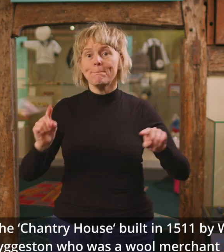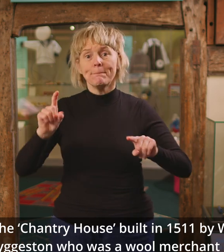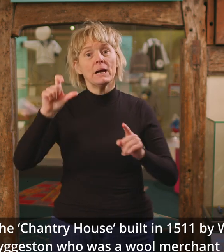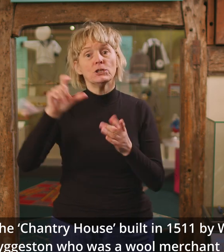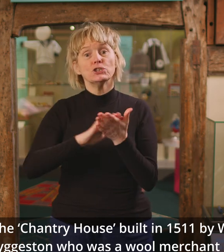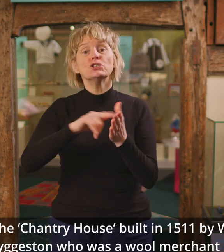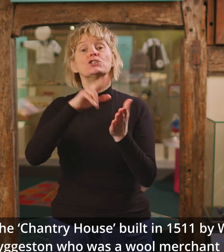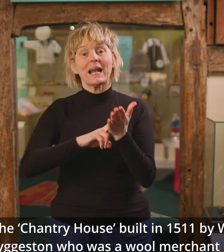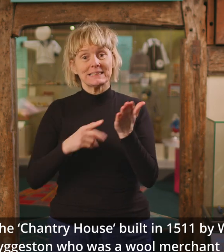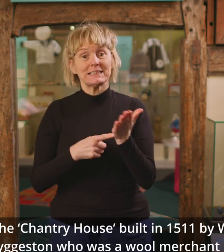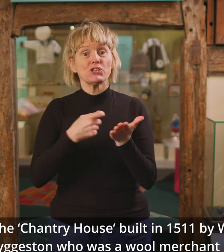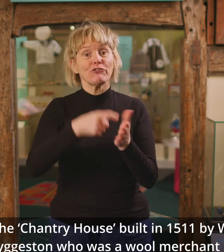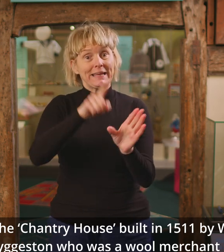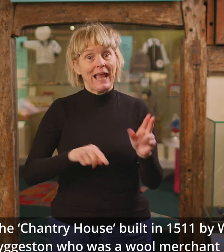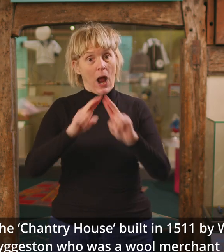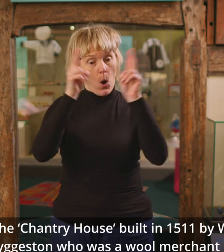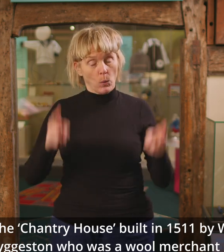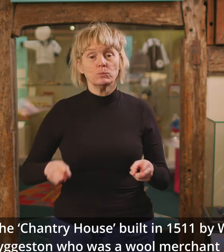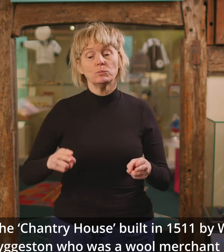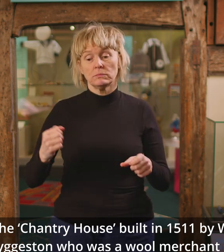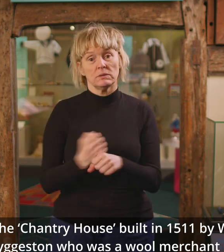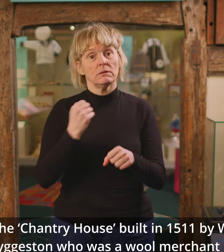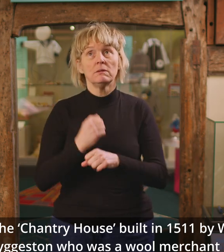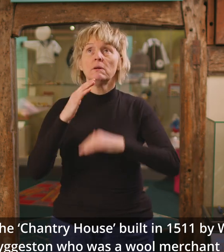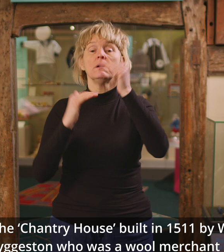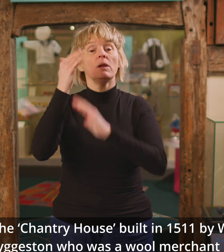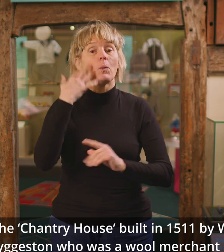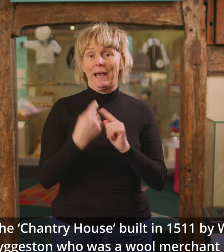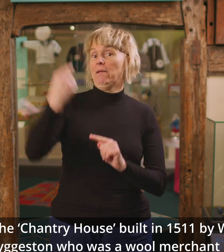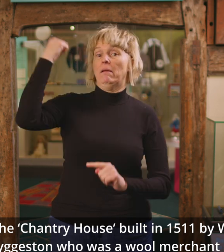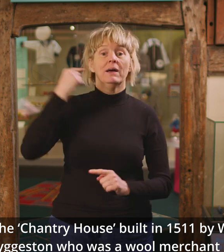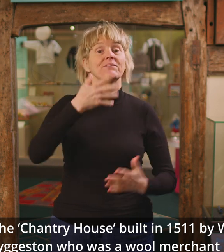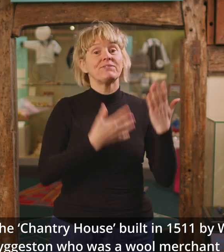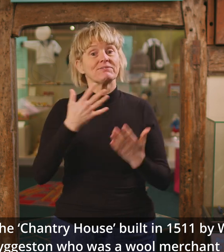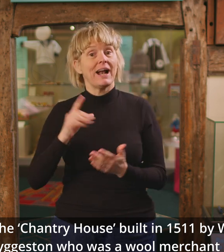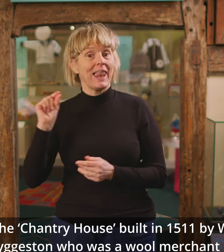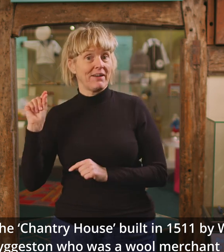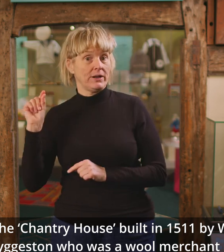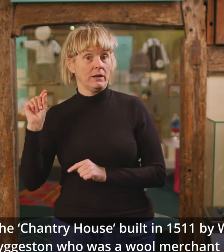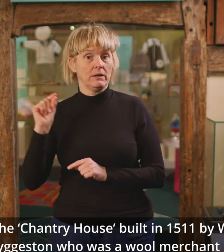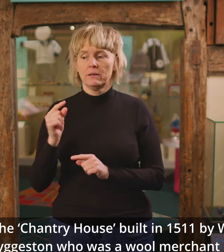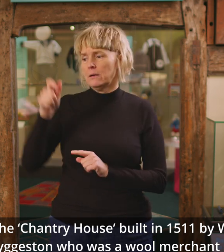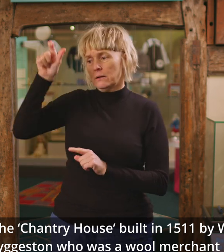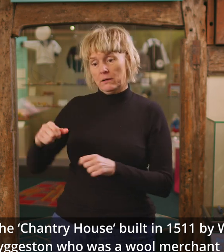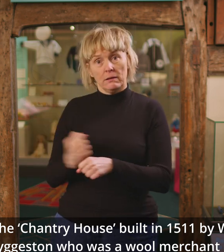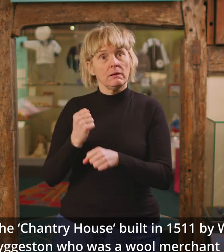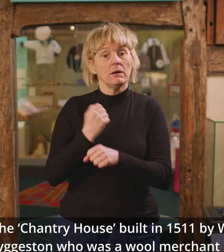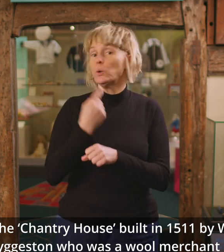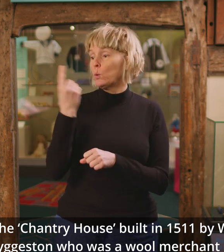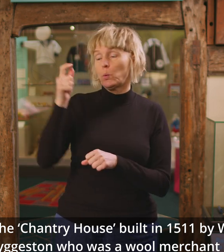This was the Chantry House, built in 1511 by William Wiggerston, who was a